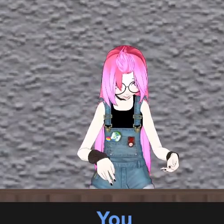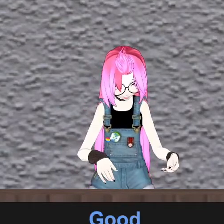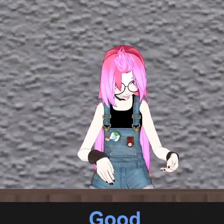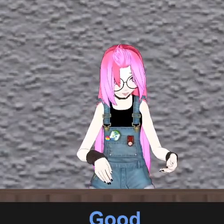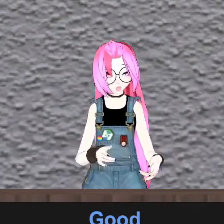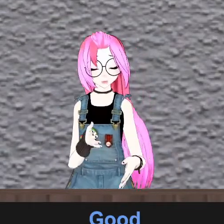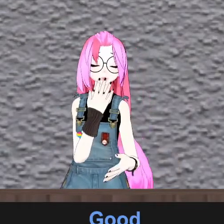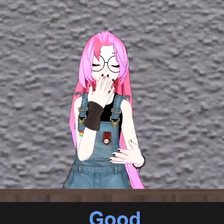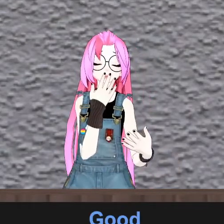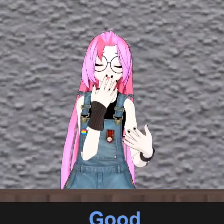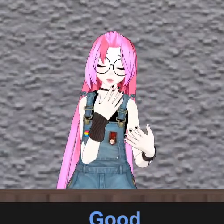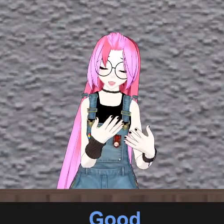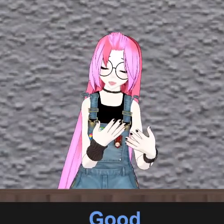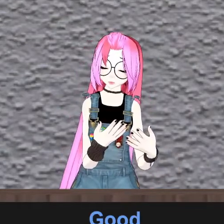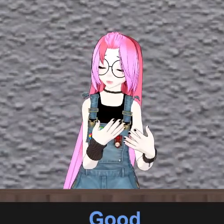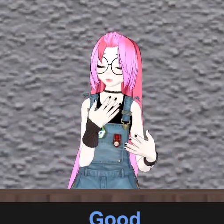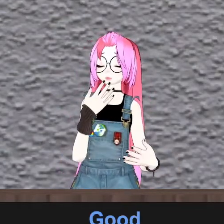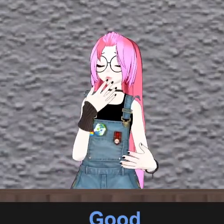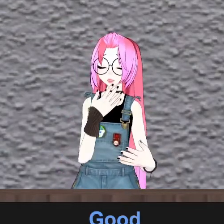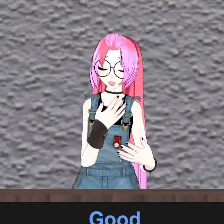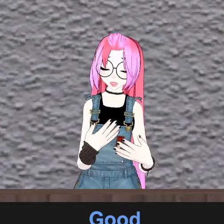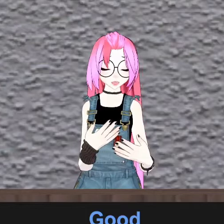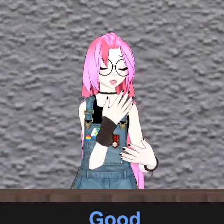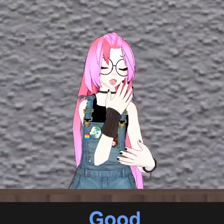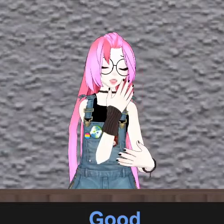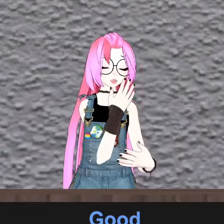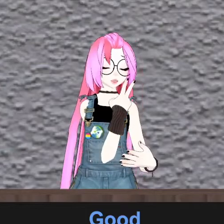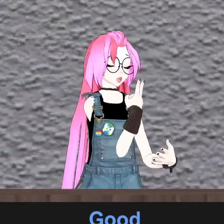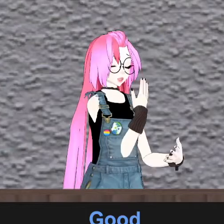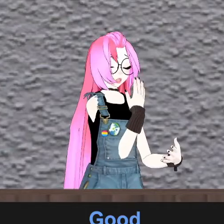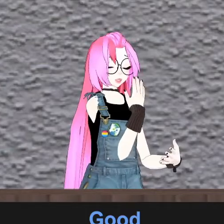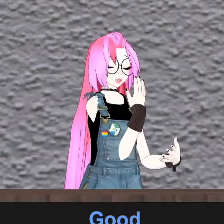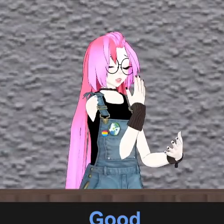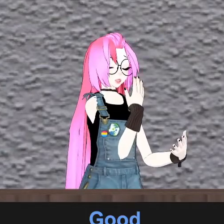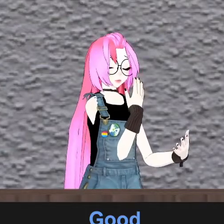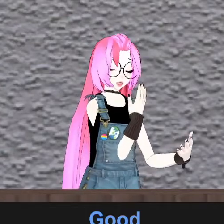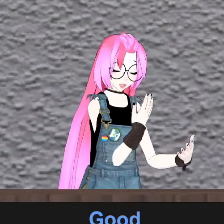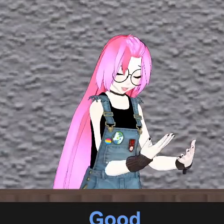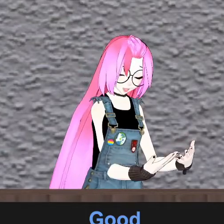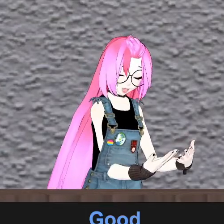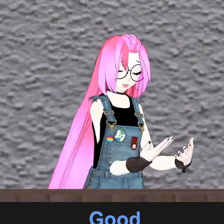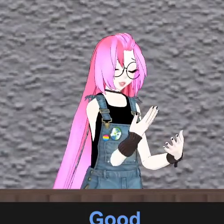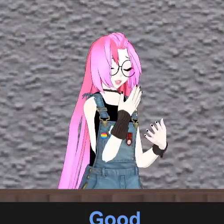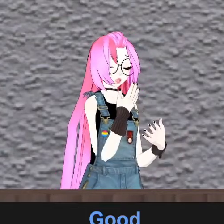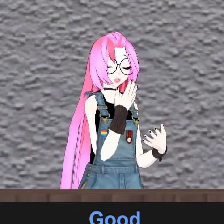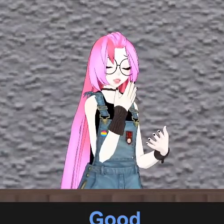that. So, good. You're starting on your mouth or your chin area, bringing it down to that open